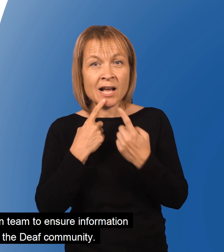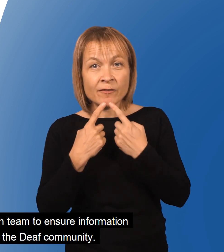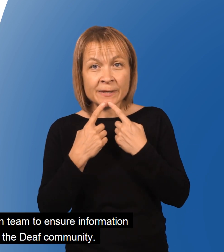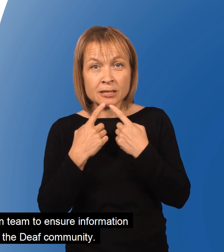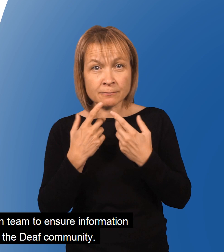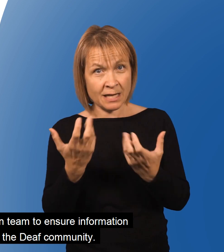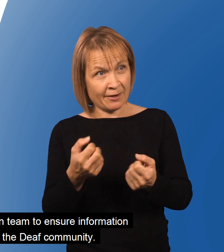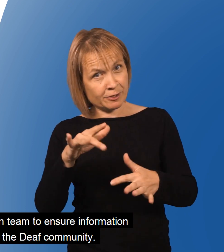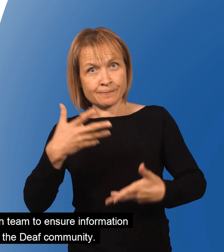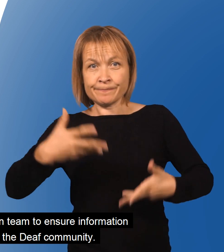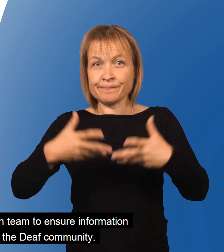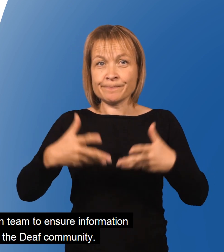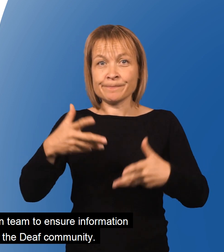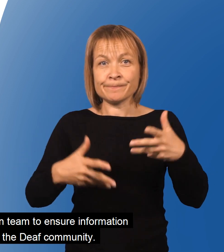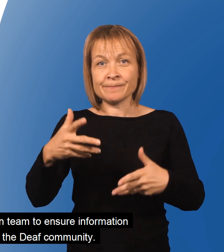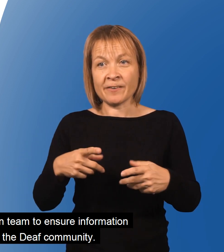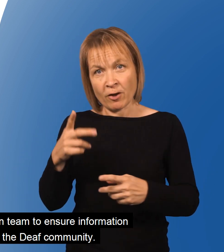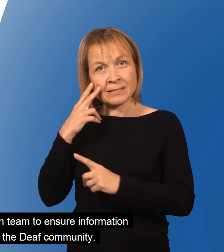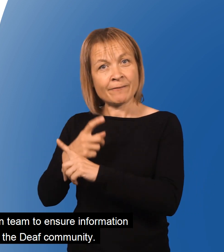is accessible in BSL to the deaf community.